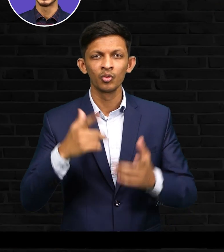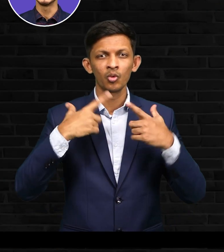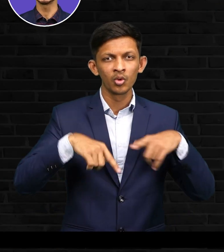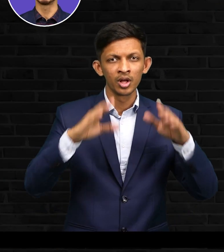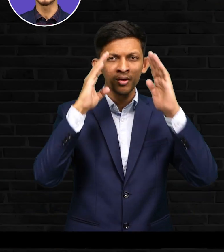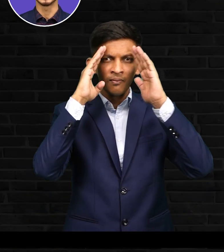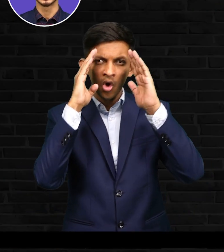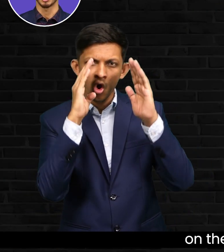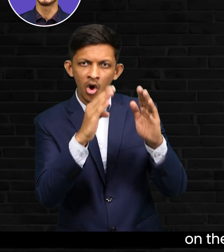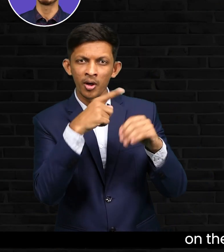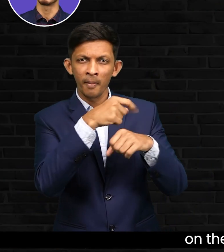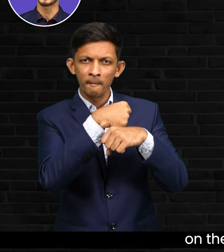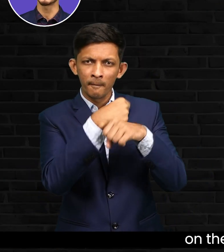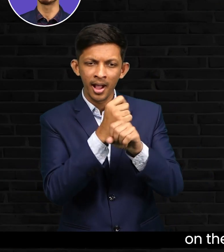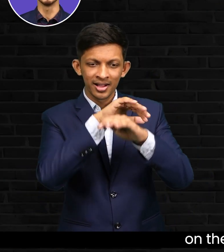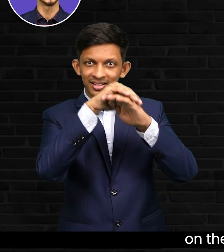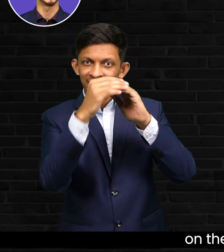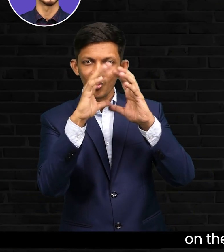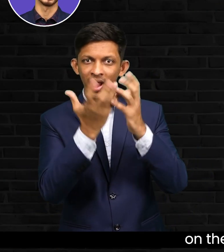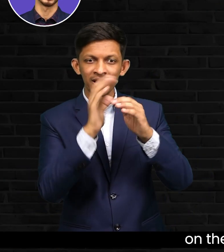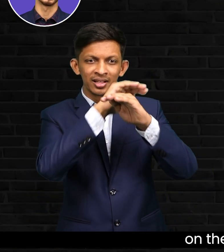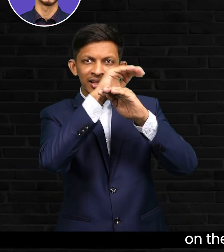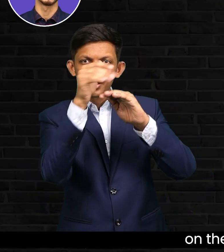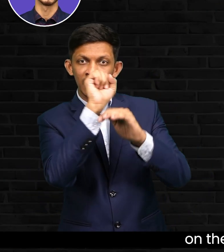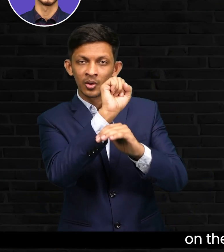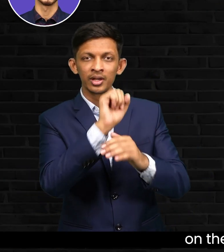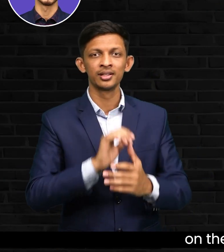Now, let's focus on the formation of ozone.